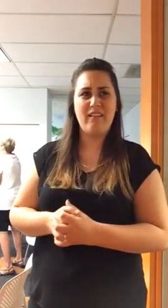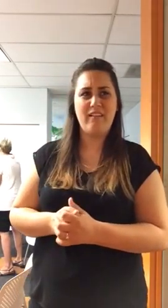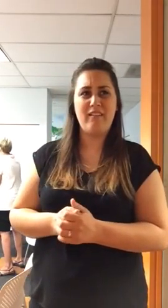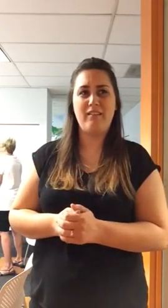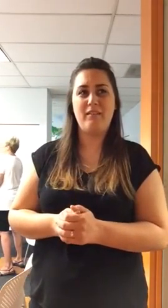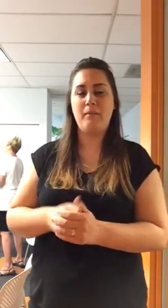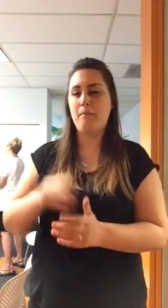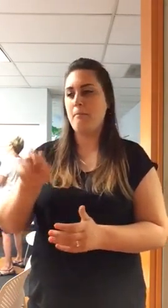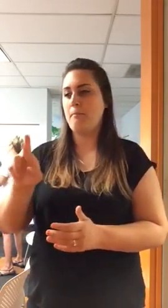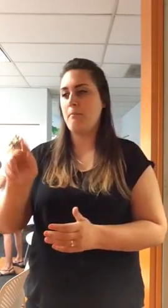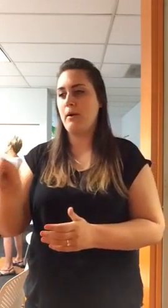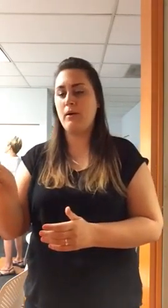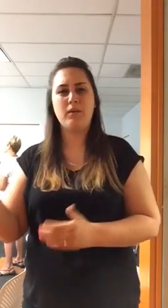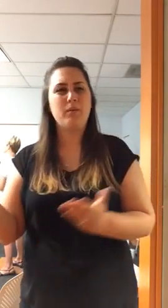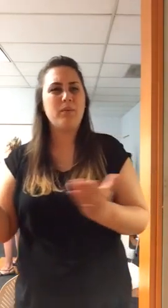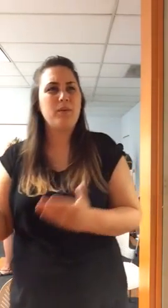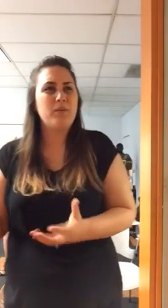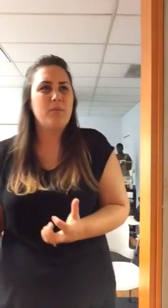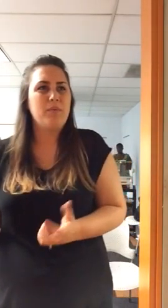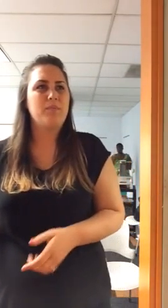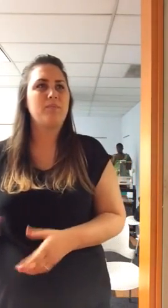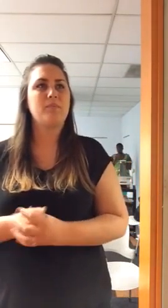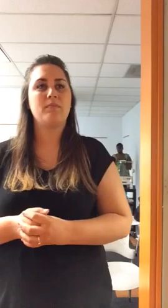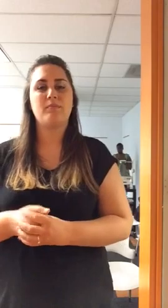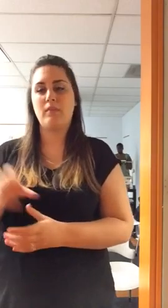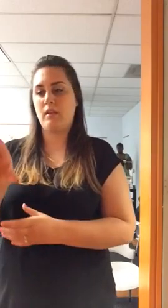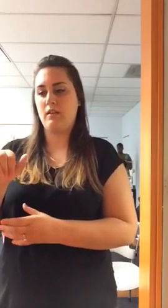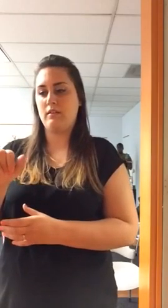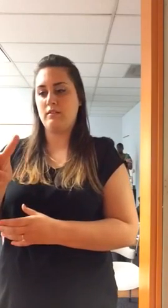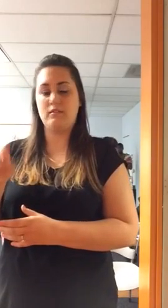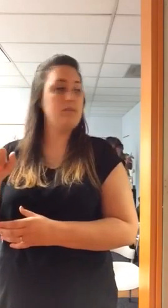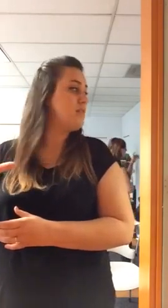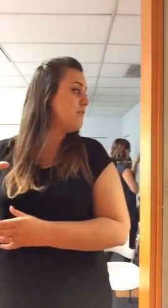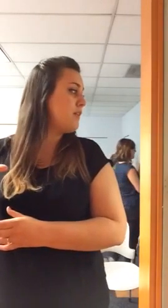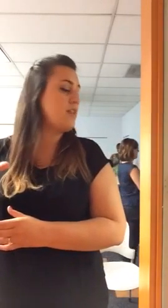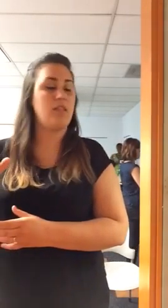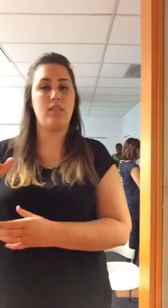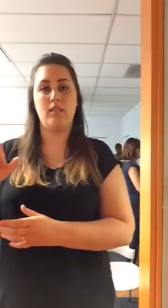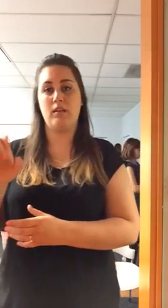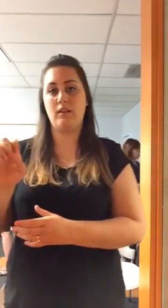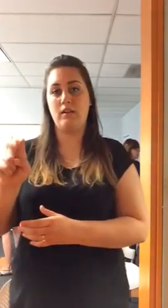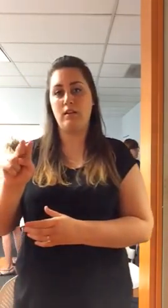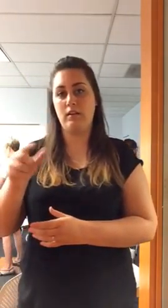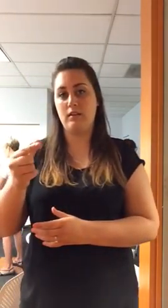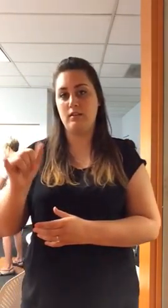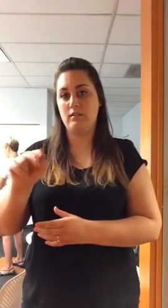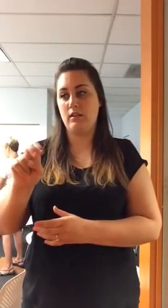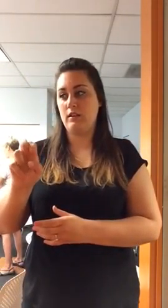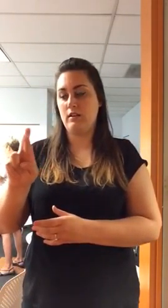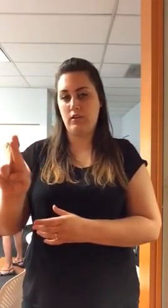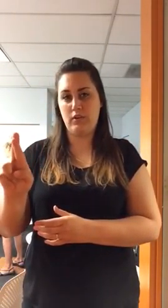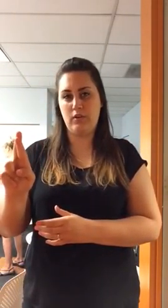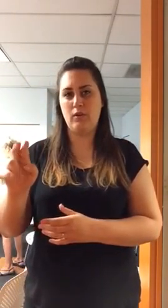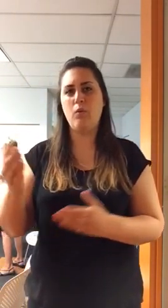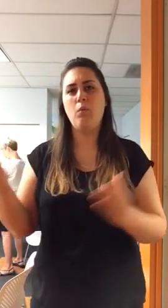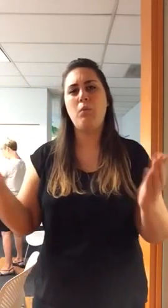Mark, what do you want to be? Get your hand up. Engineer, civil engineer. Civil engineer. Okay, can you explain for us lay people over here, what's a civil engineer